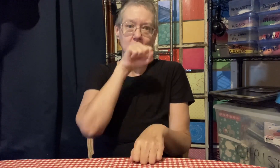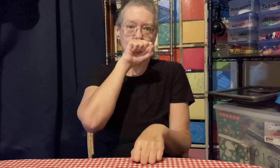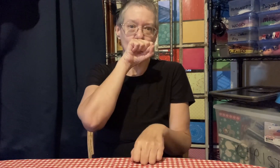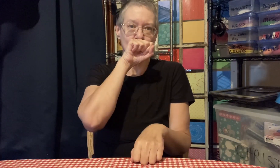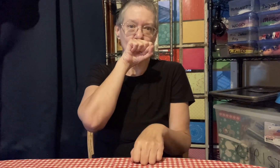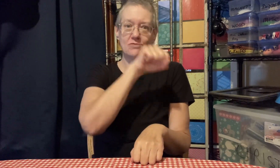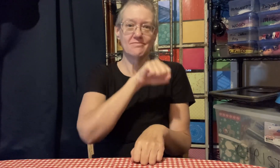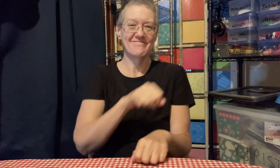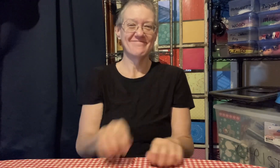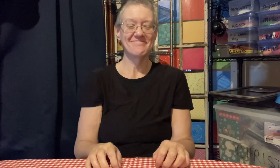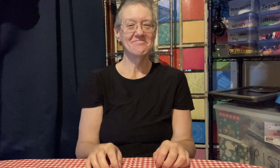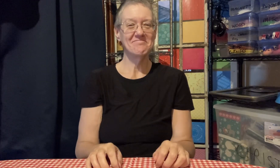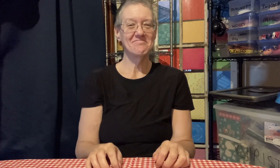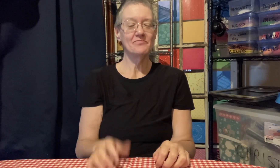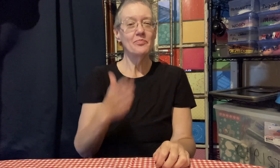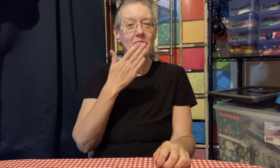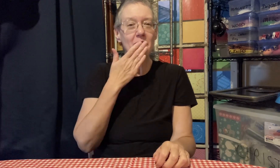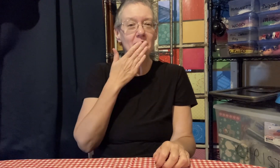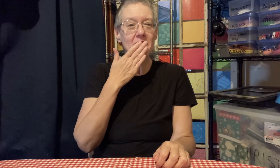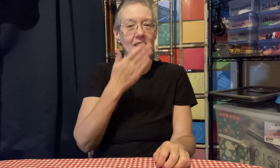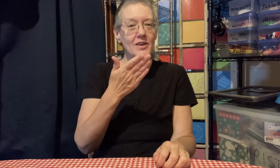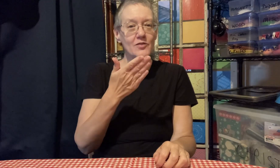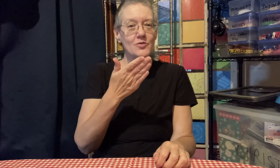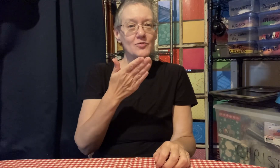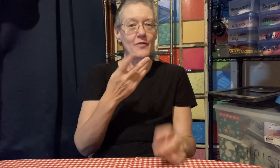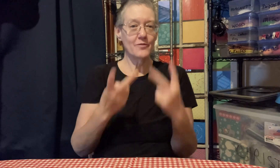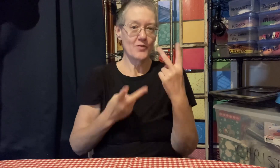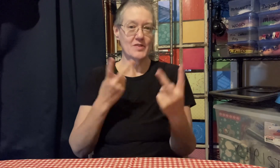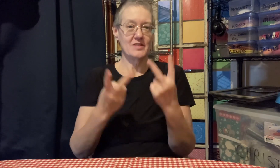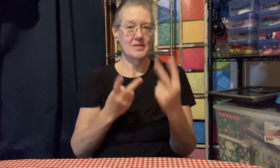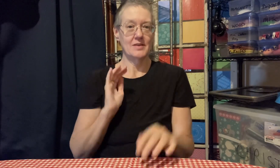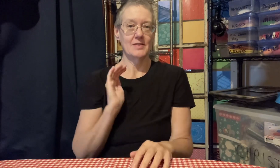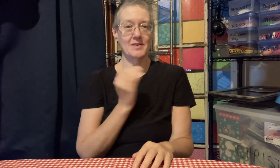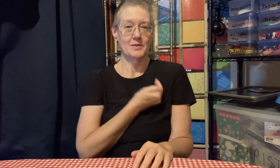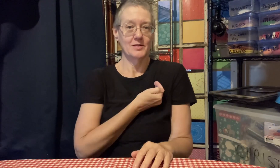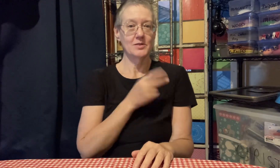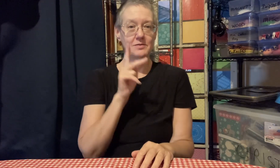the kids do love those chips. Thank you for visiting our